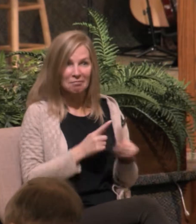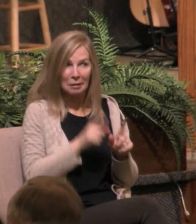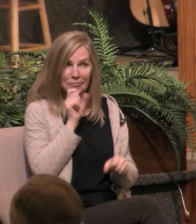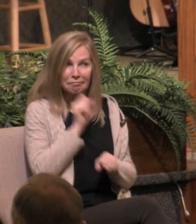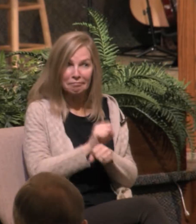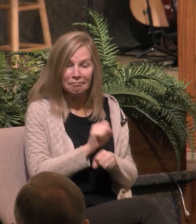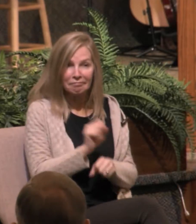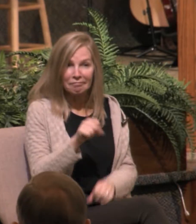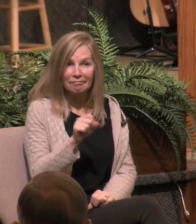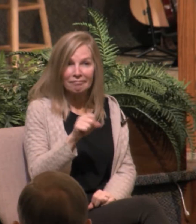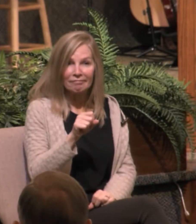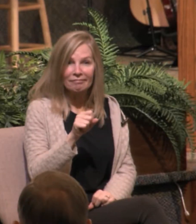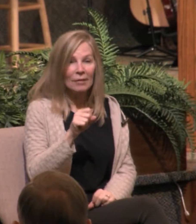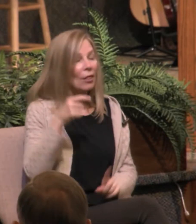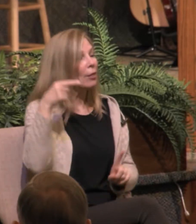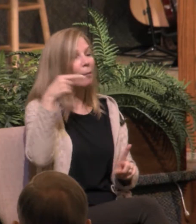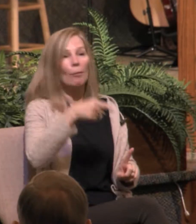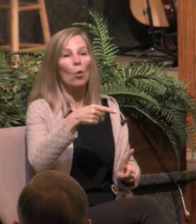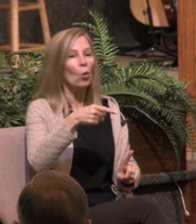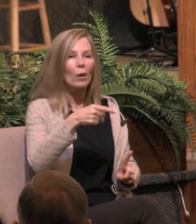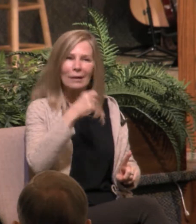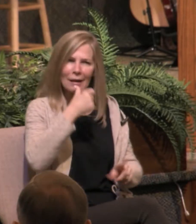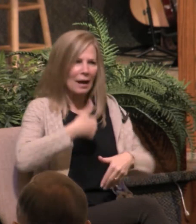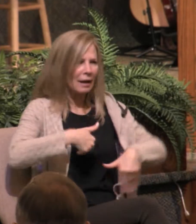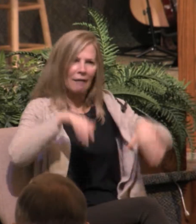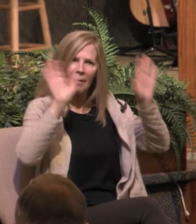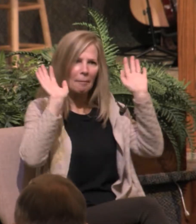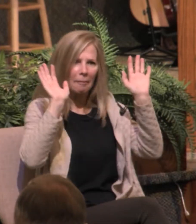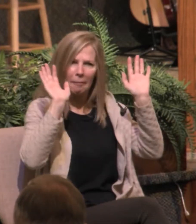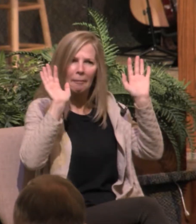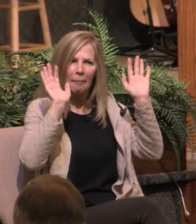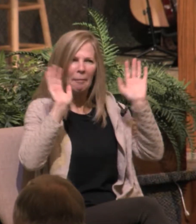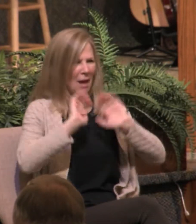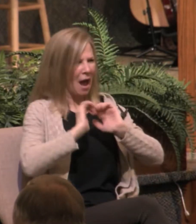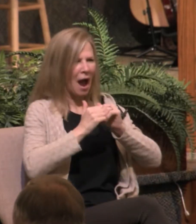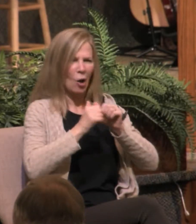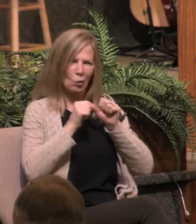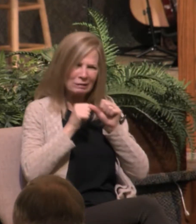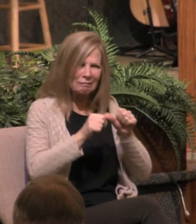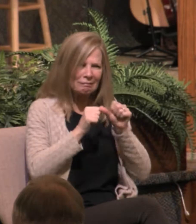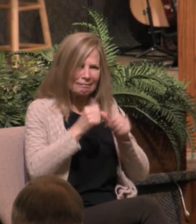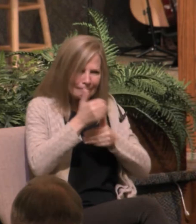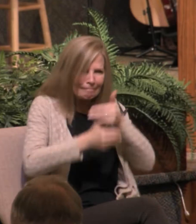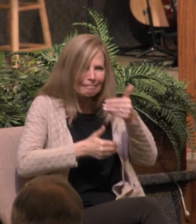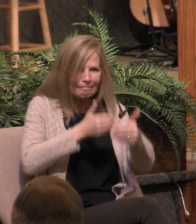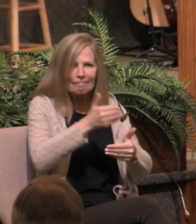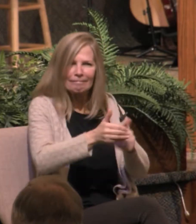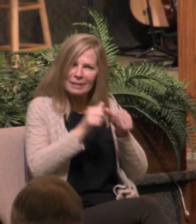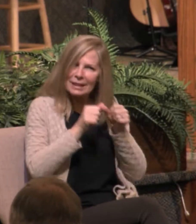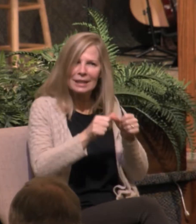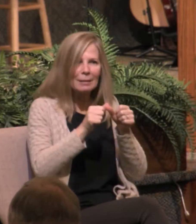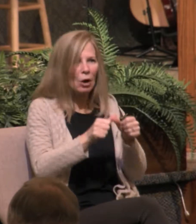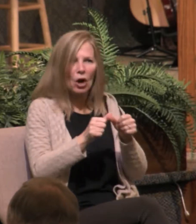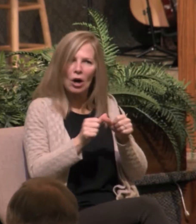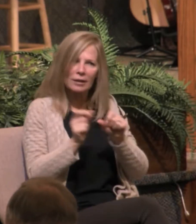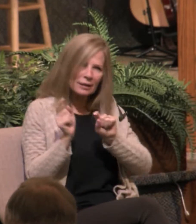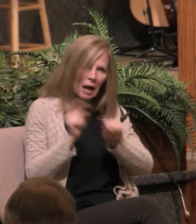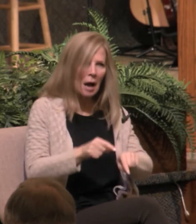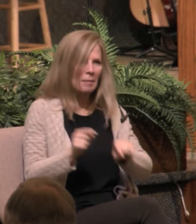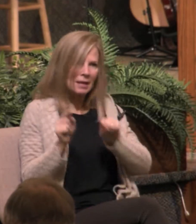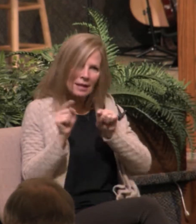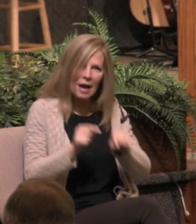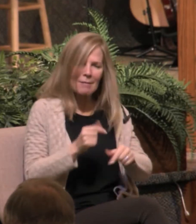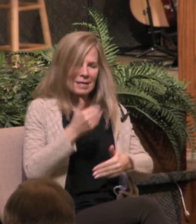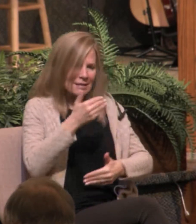The point, though, is not to give up. How do we keep pressing on? How do we keep coming